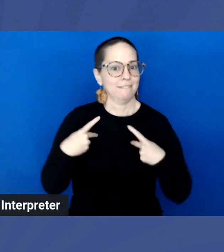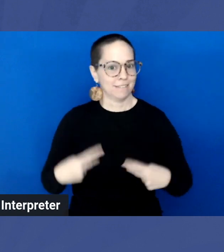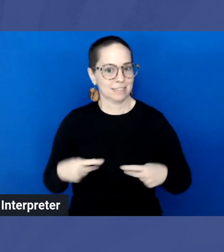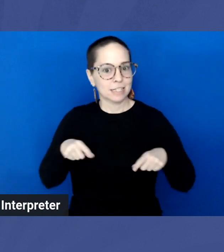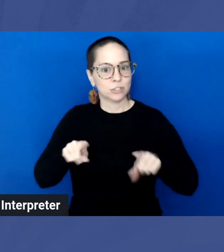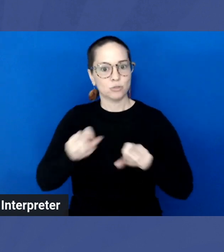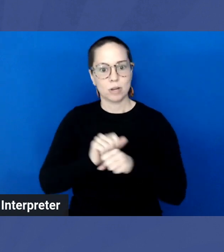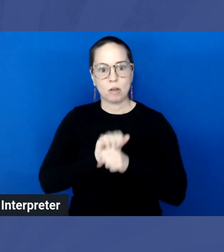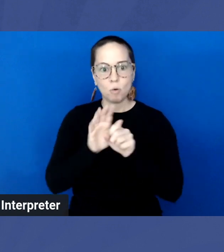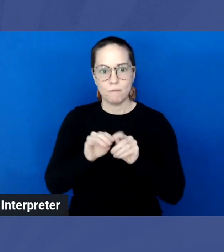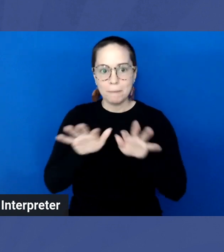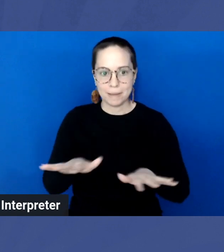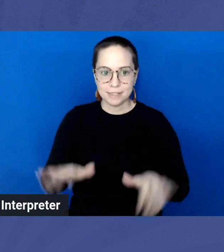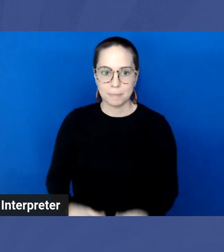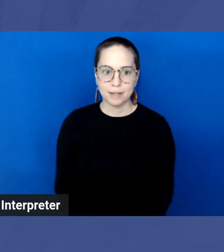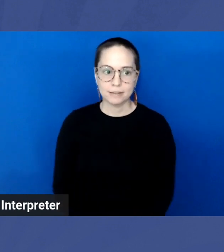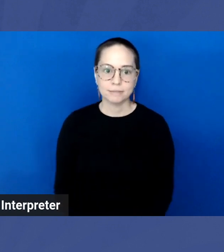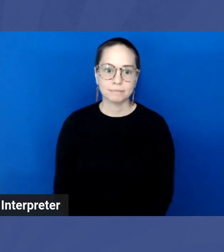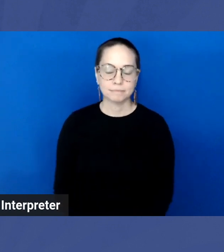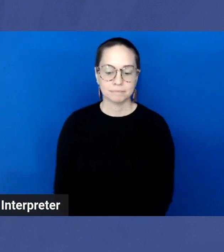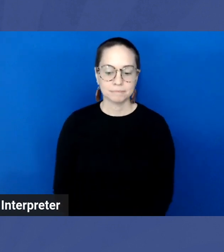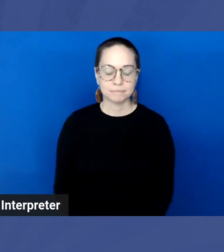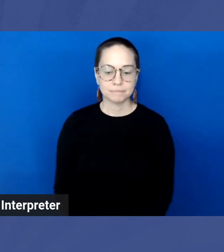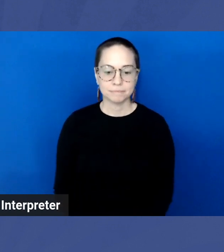COVID pandemic,